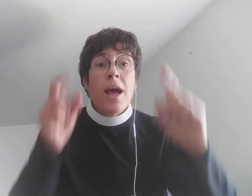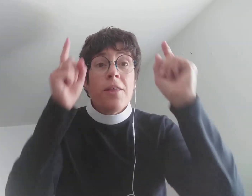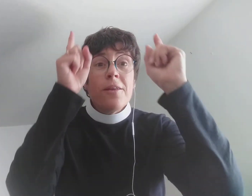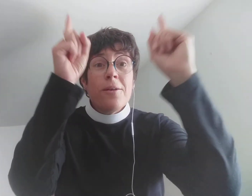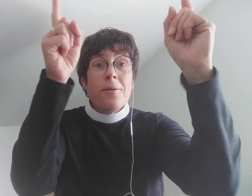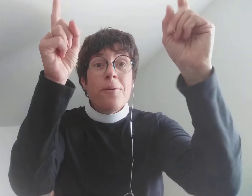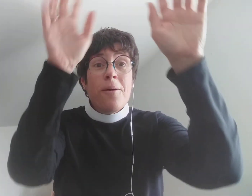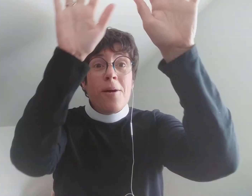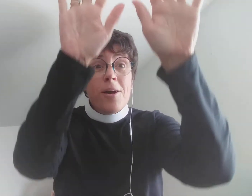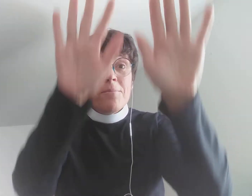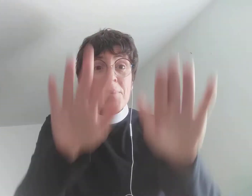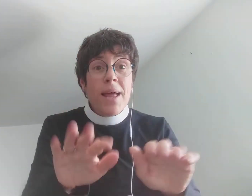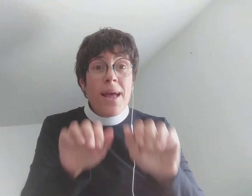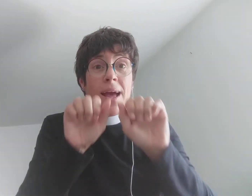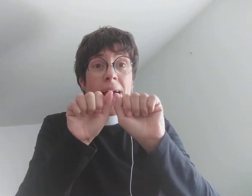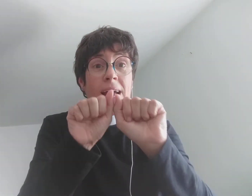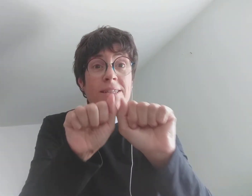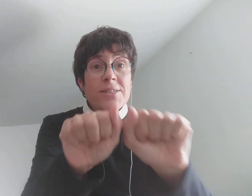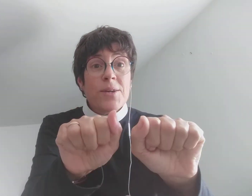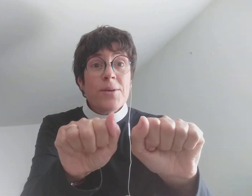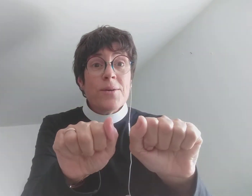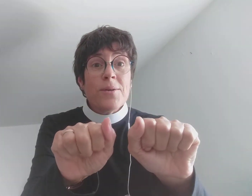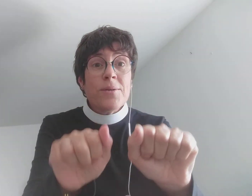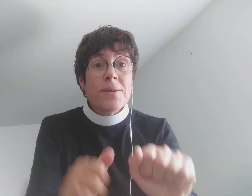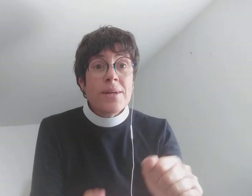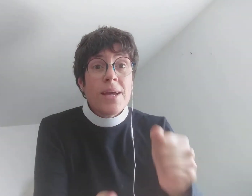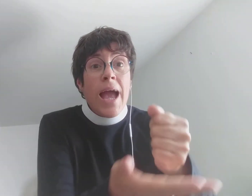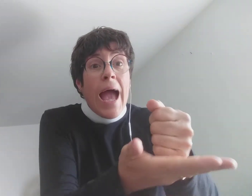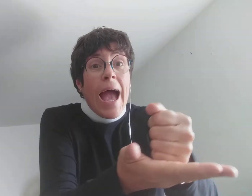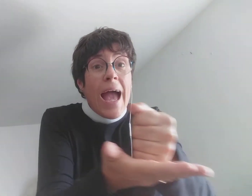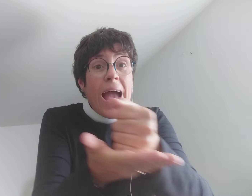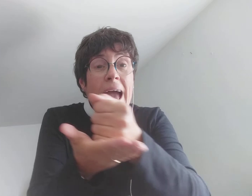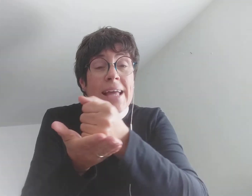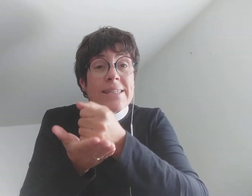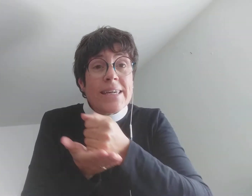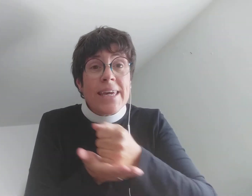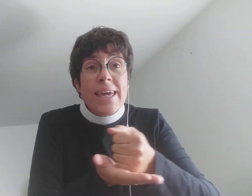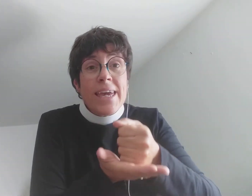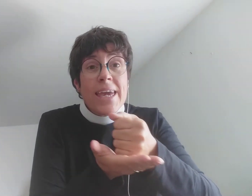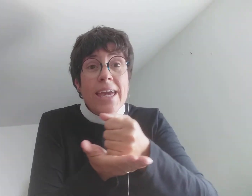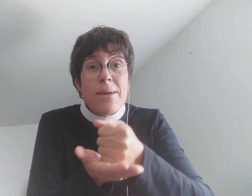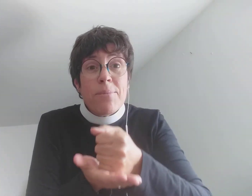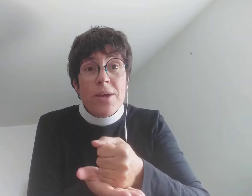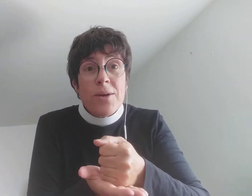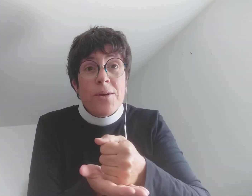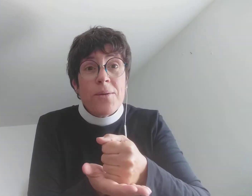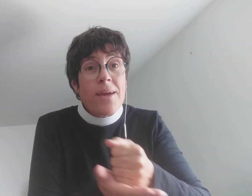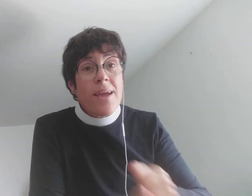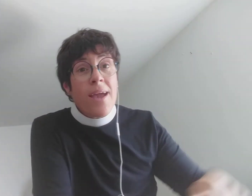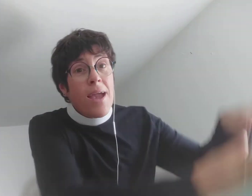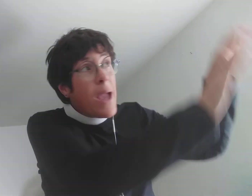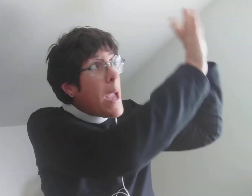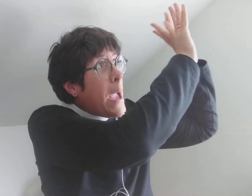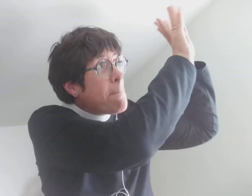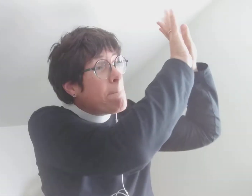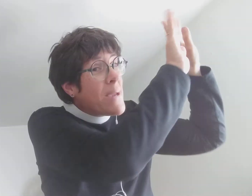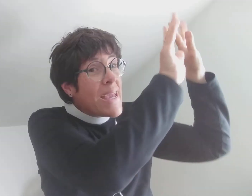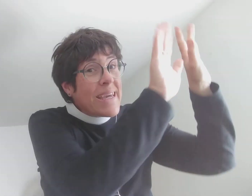The Lord bless you and keep you, make